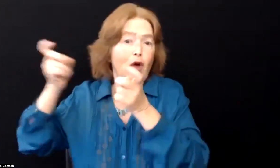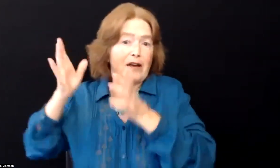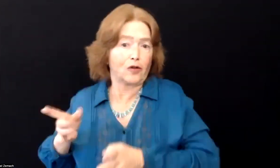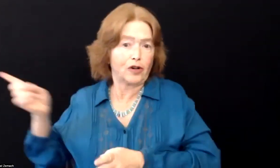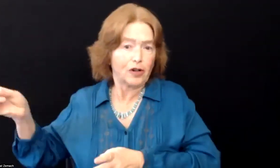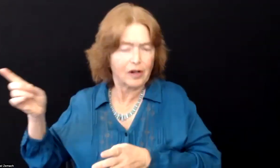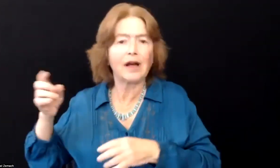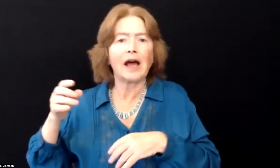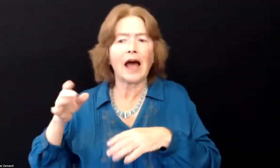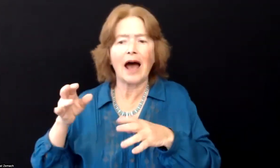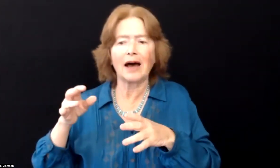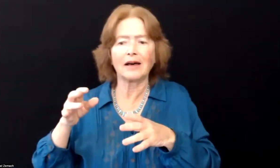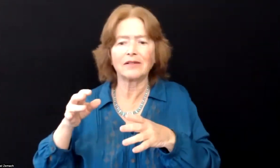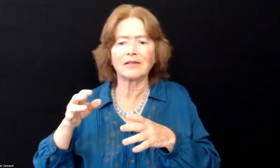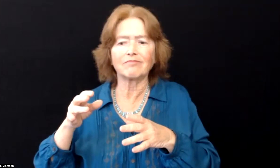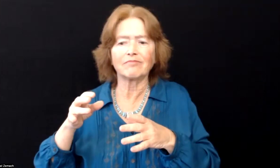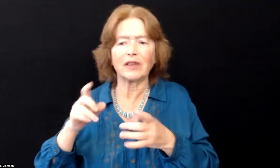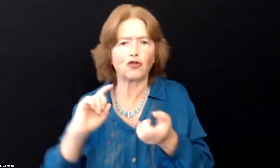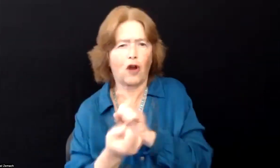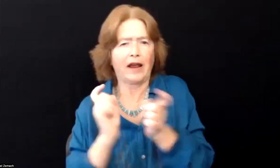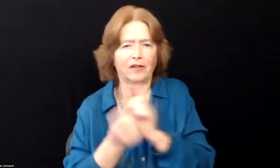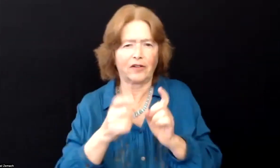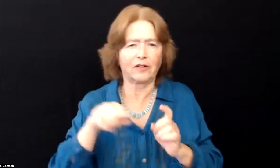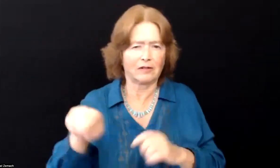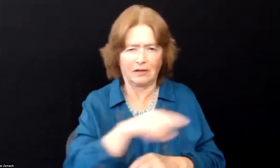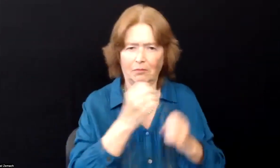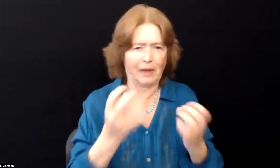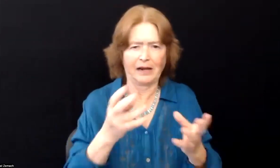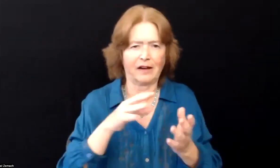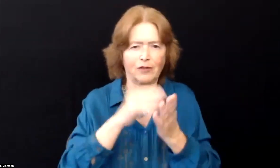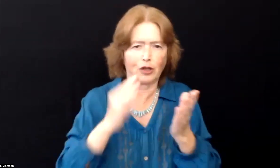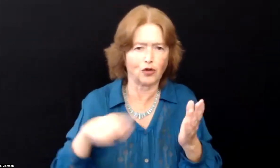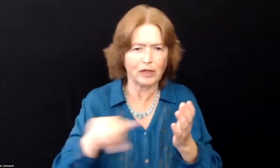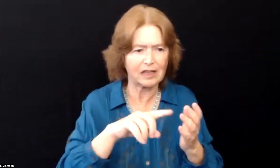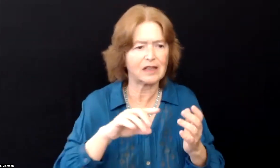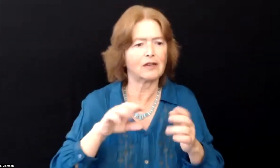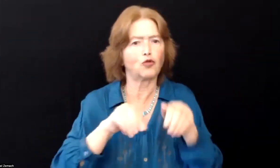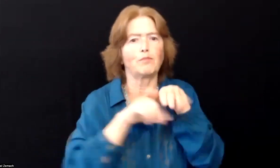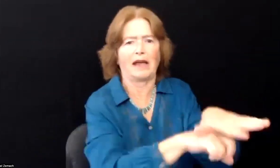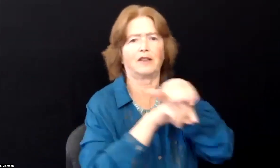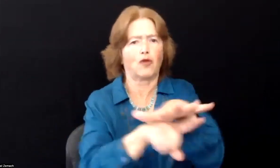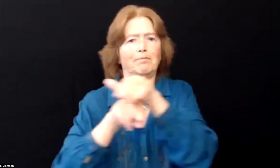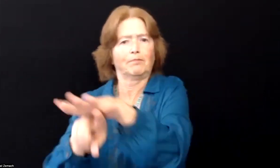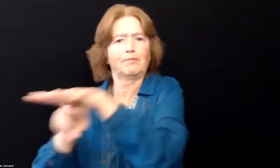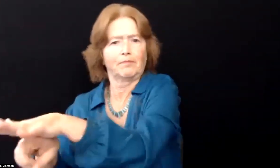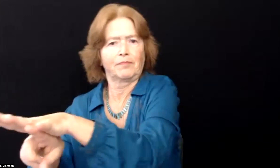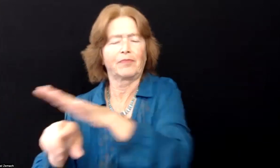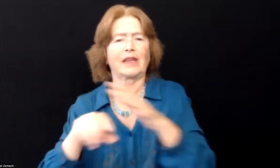it was jarring. The administrator had made a lot of changes to the student schedule, and instead of